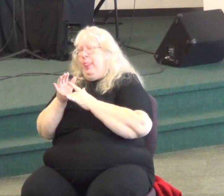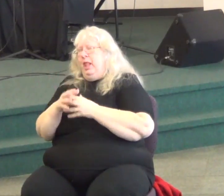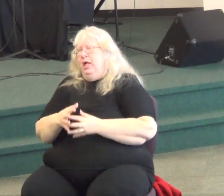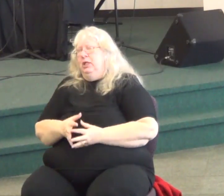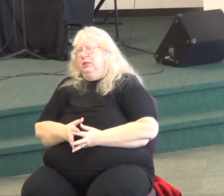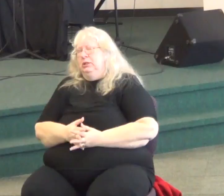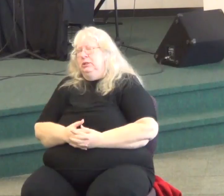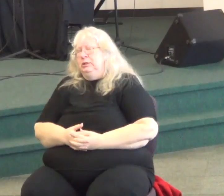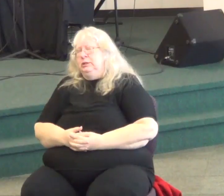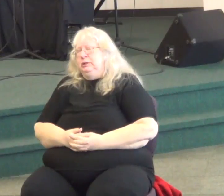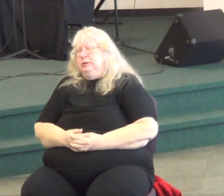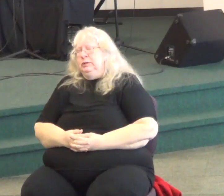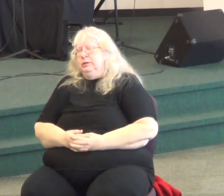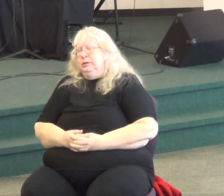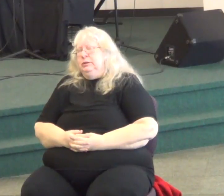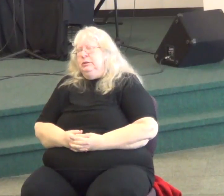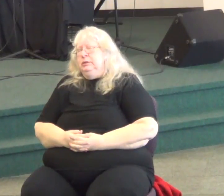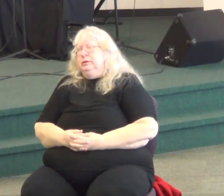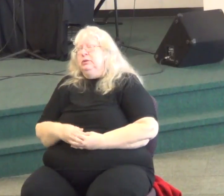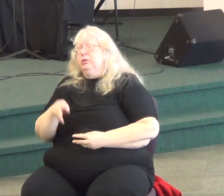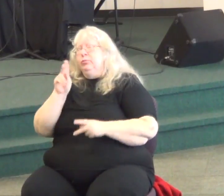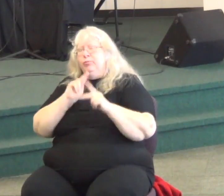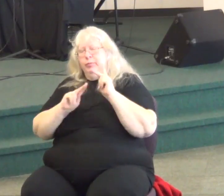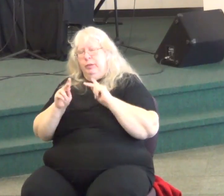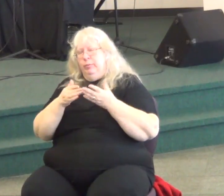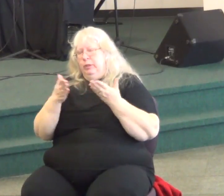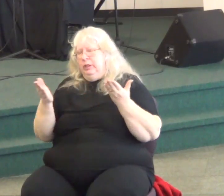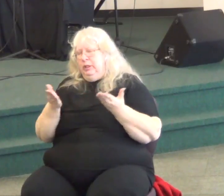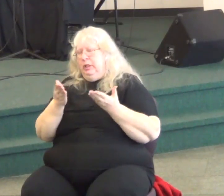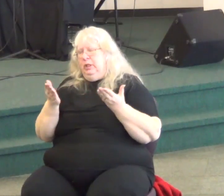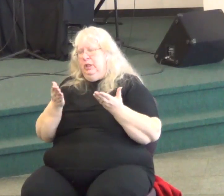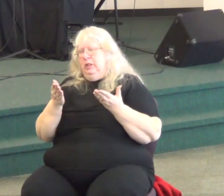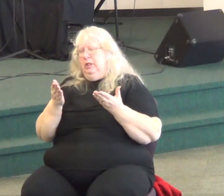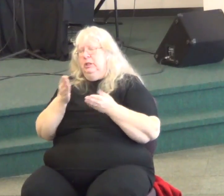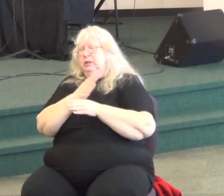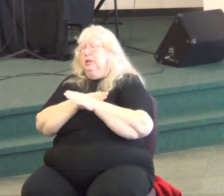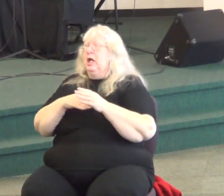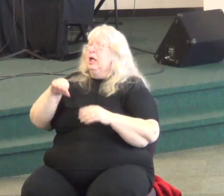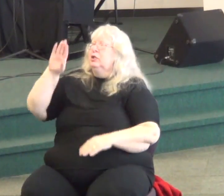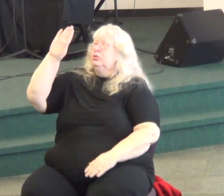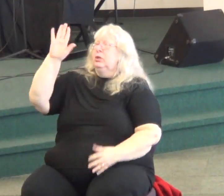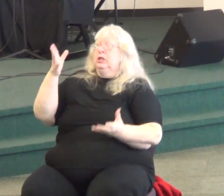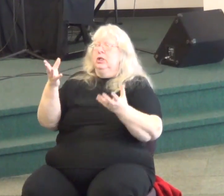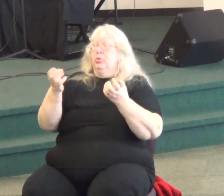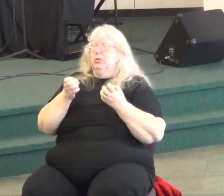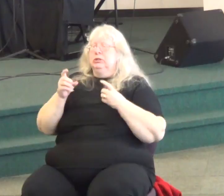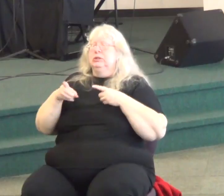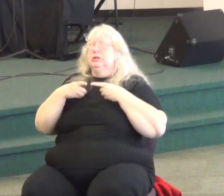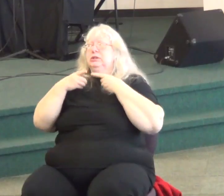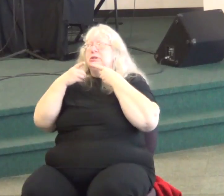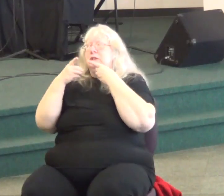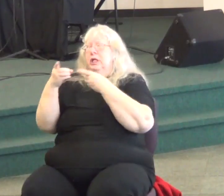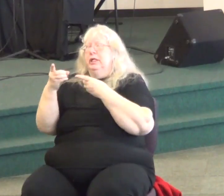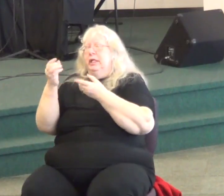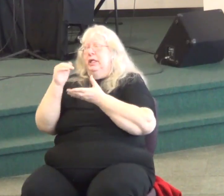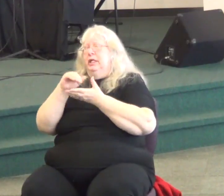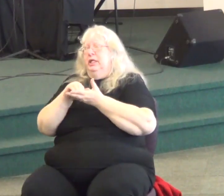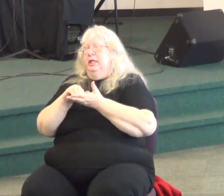And Lord, there are people in here that just raised their hands all over the place that want to rededicate to you this morning. What an